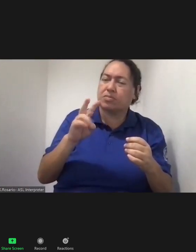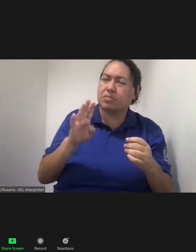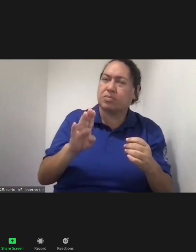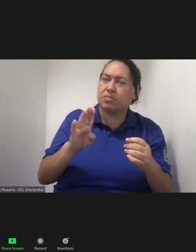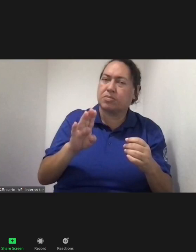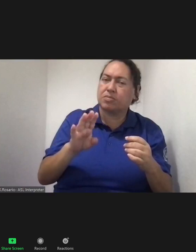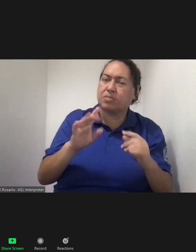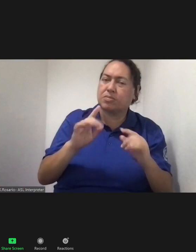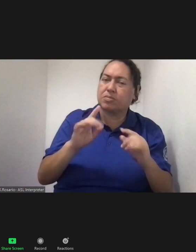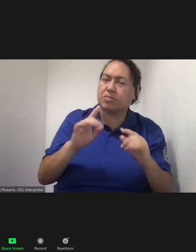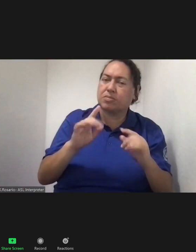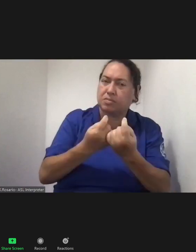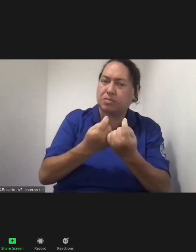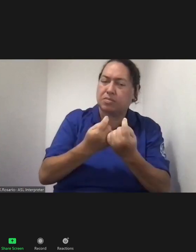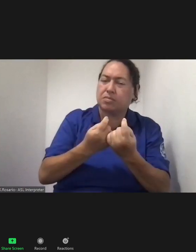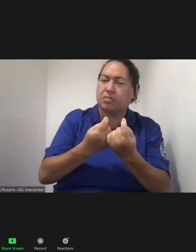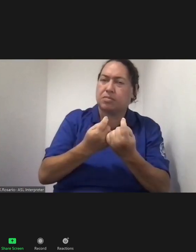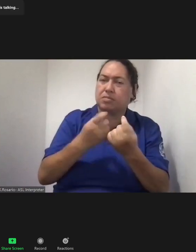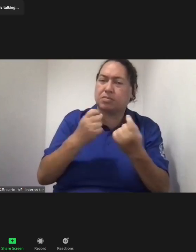team. So that